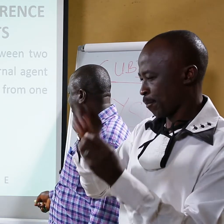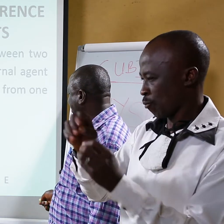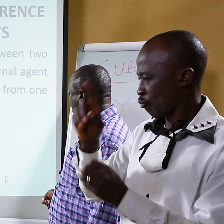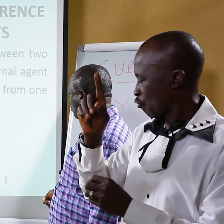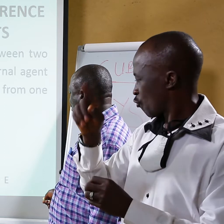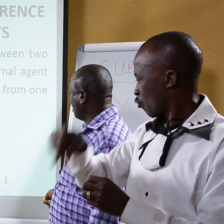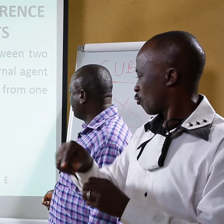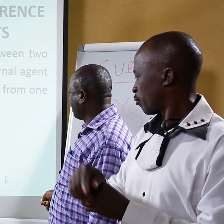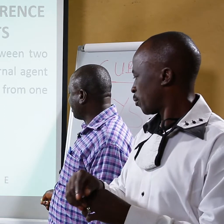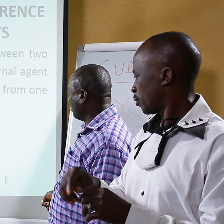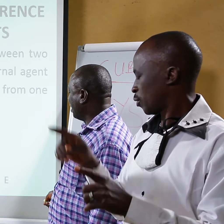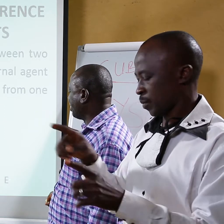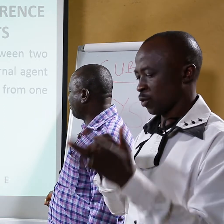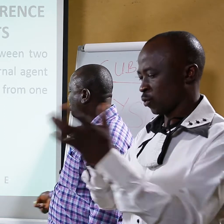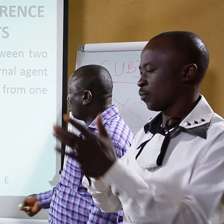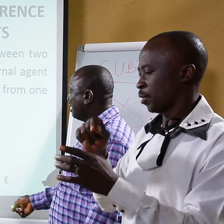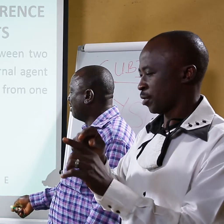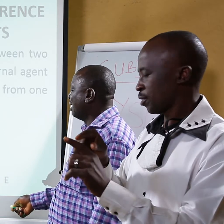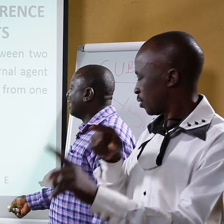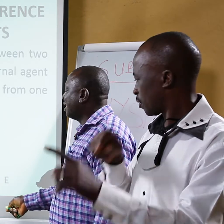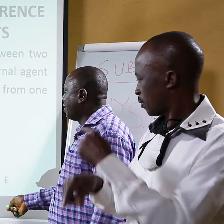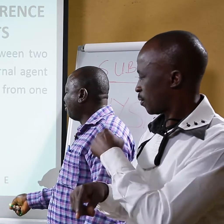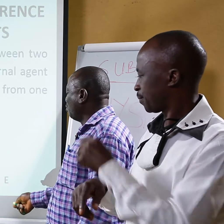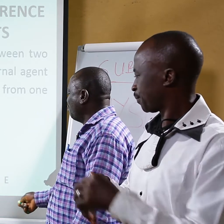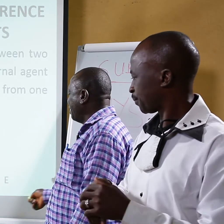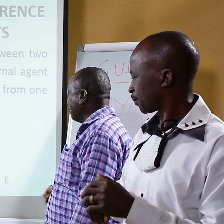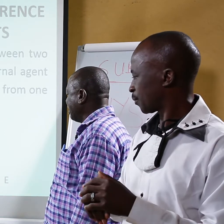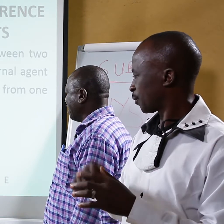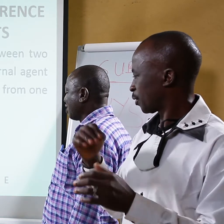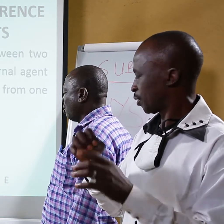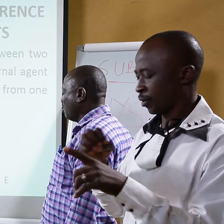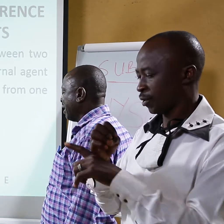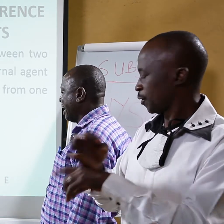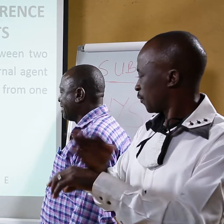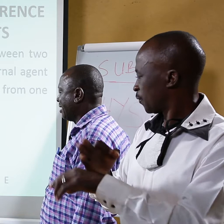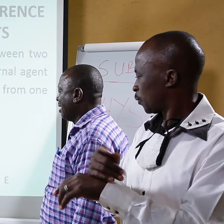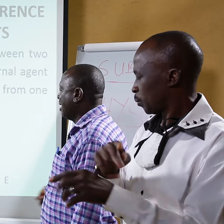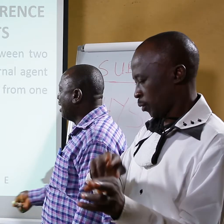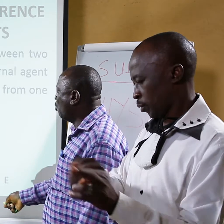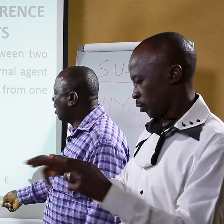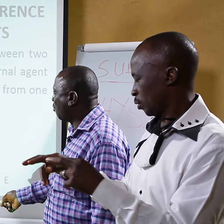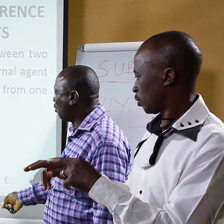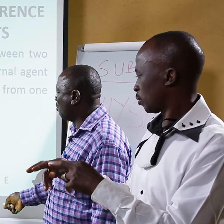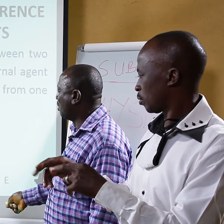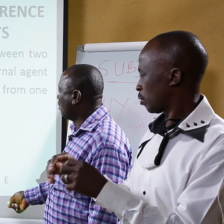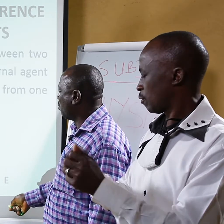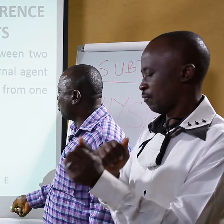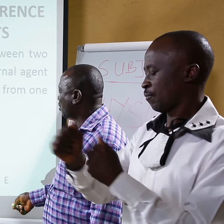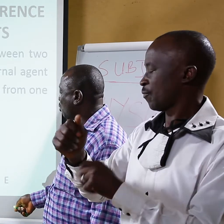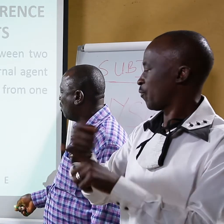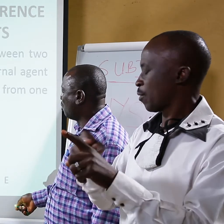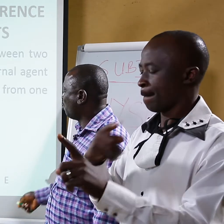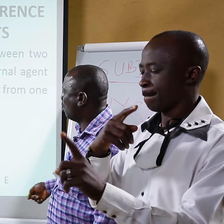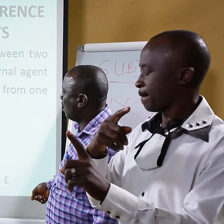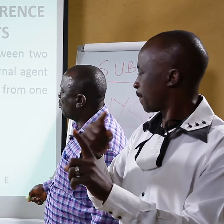indicated by this arrow. This is our electric field. So the electric field will be in this direction to the right, away from